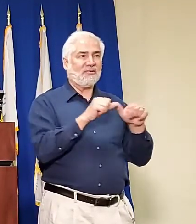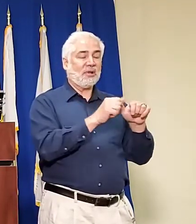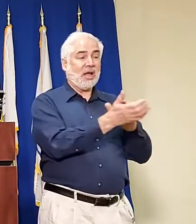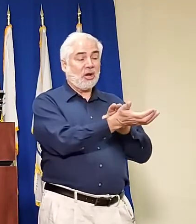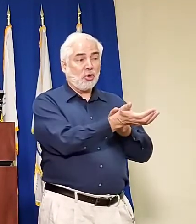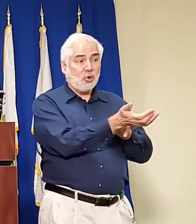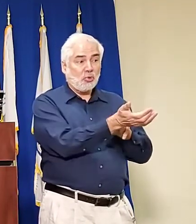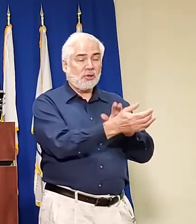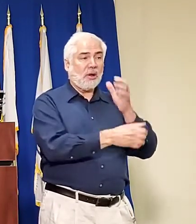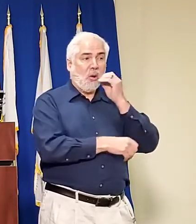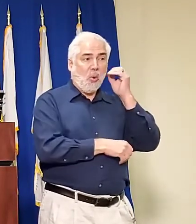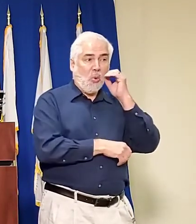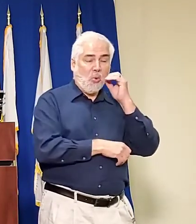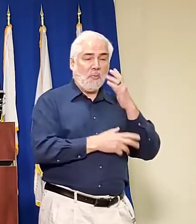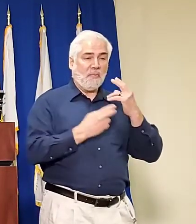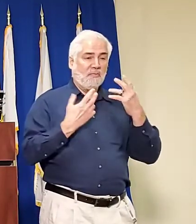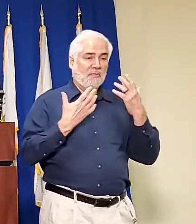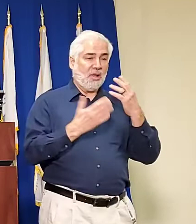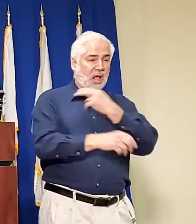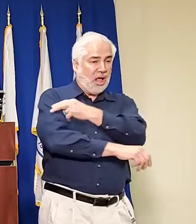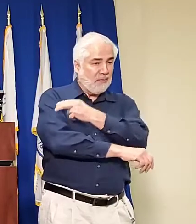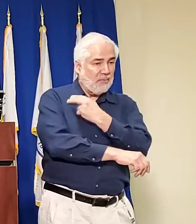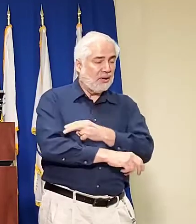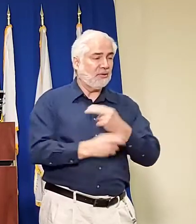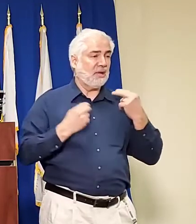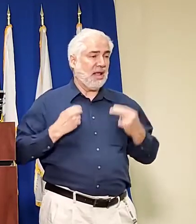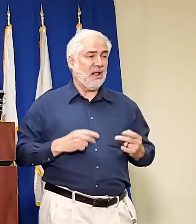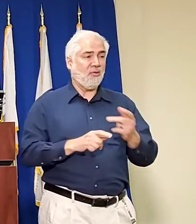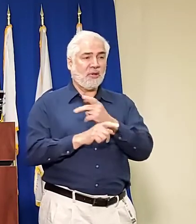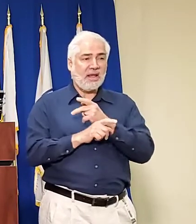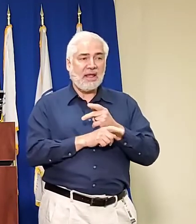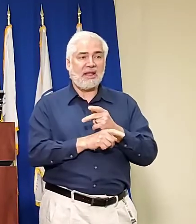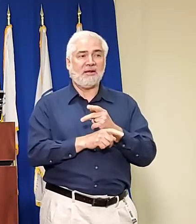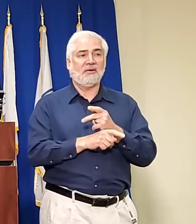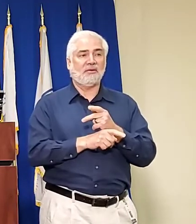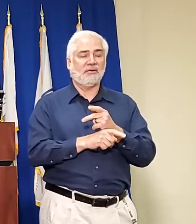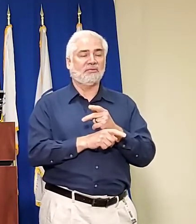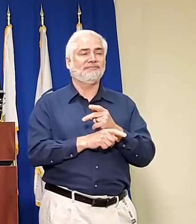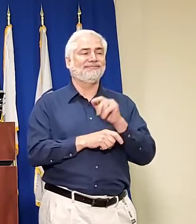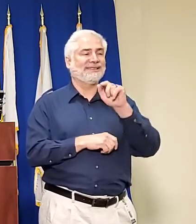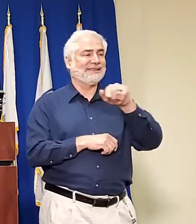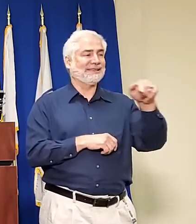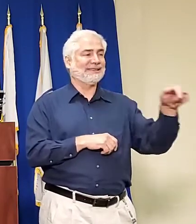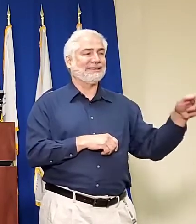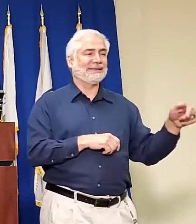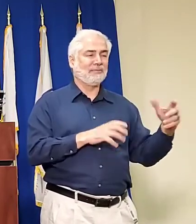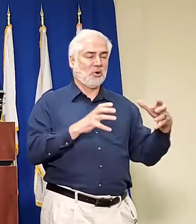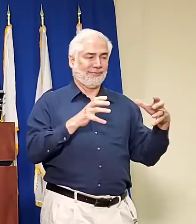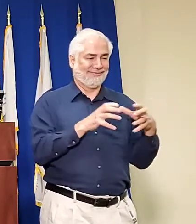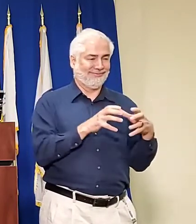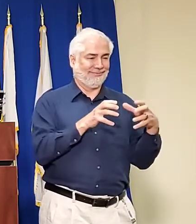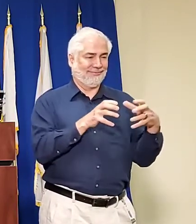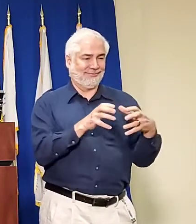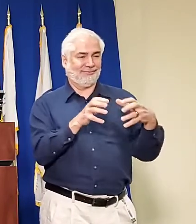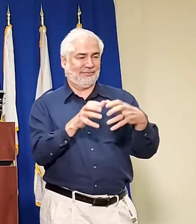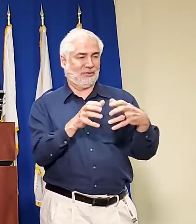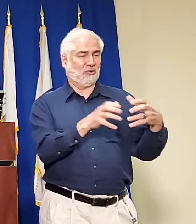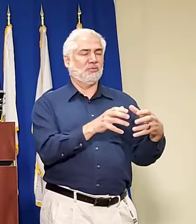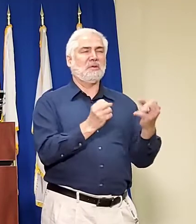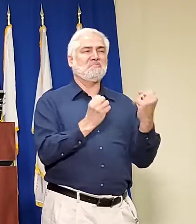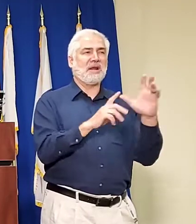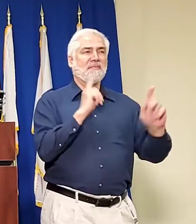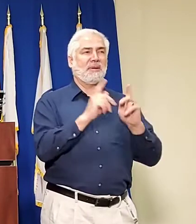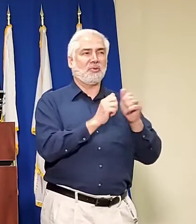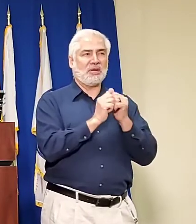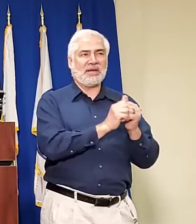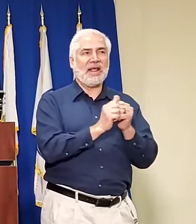homes, healthcare facilities, places where people are more densely populated, and rely